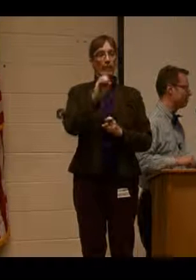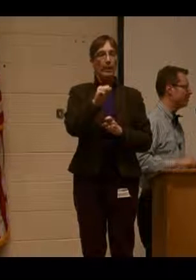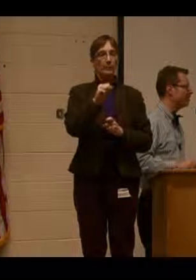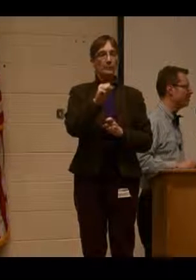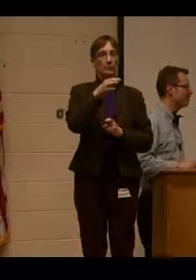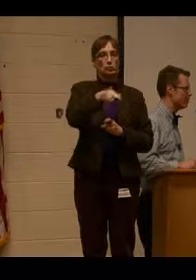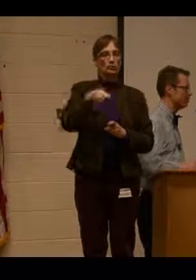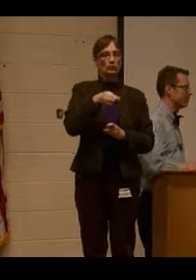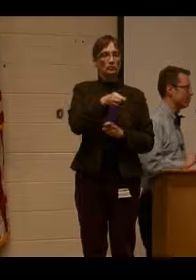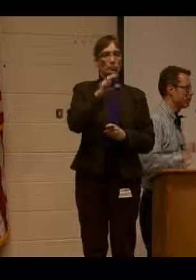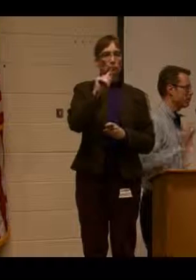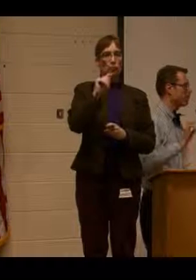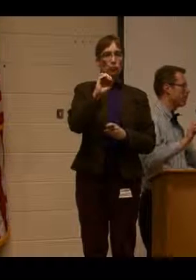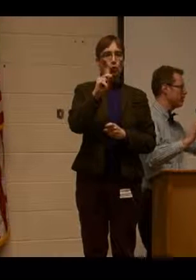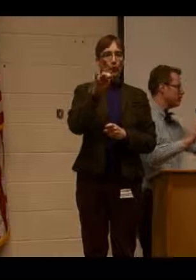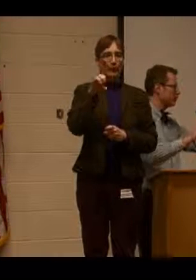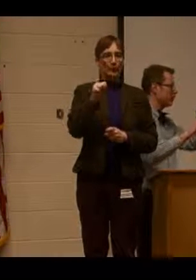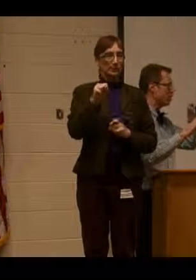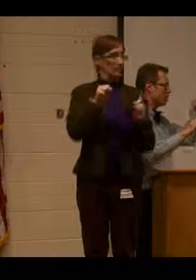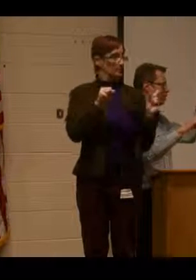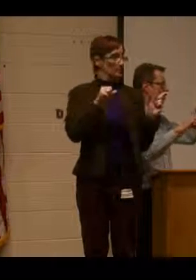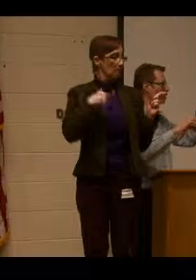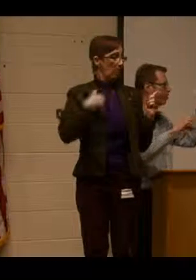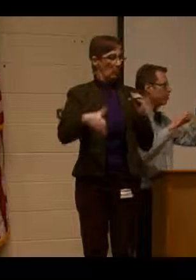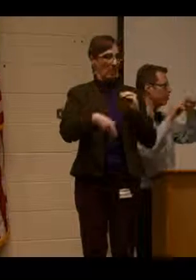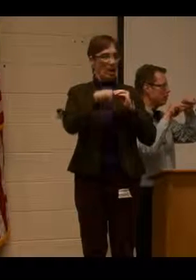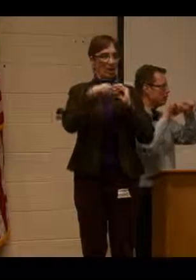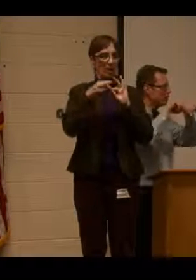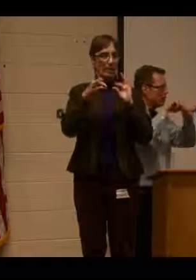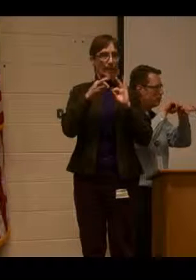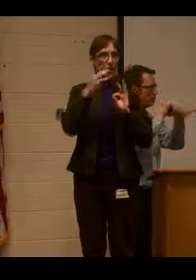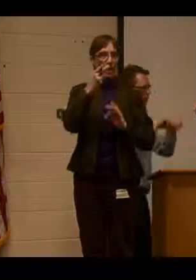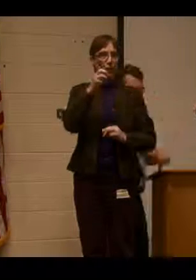can you, Heather, can you come here?